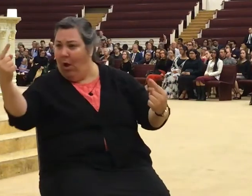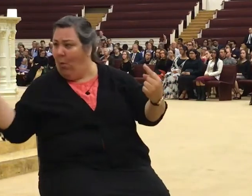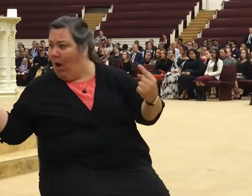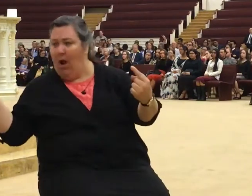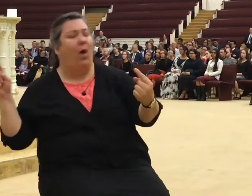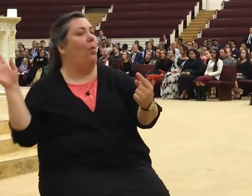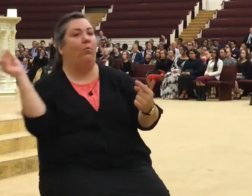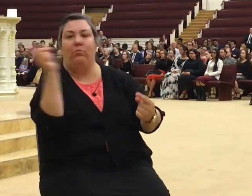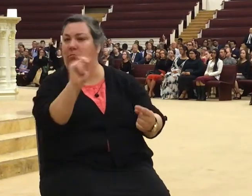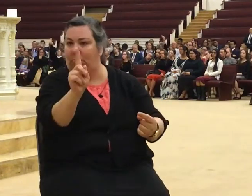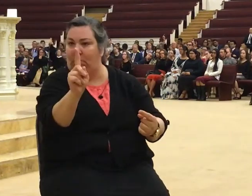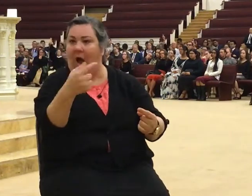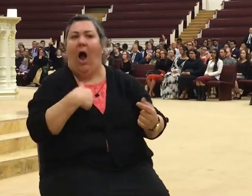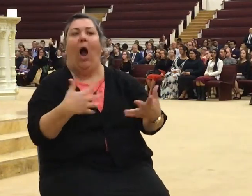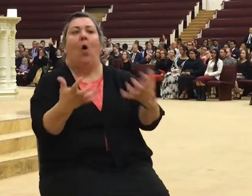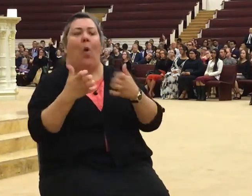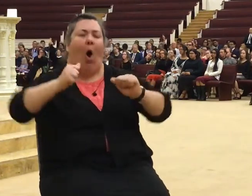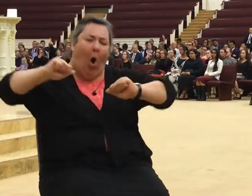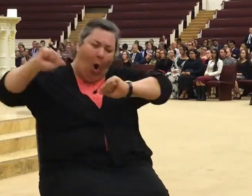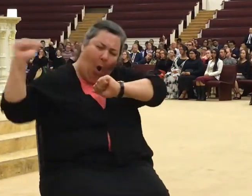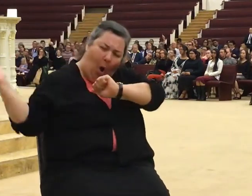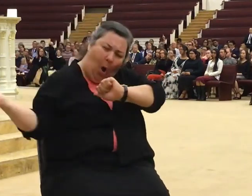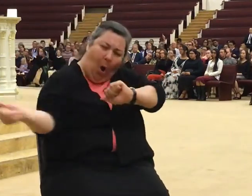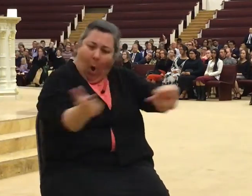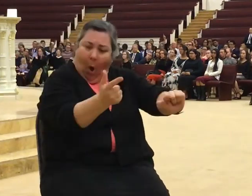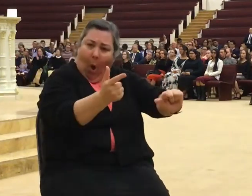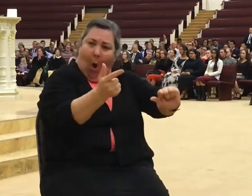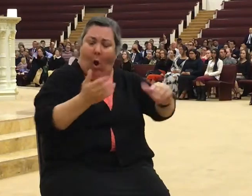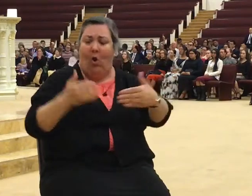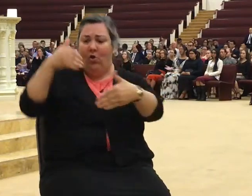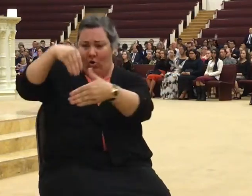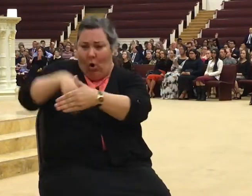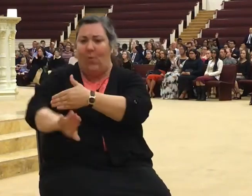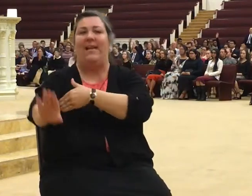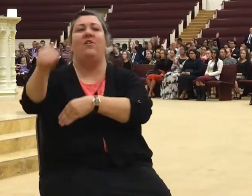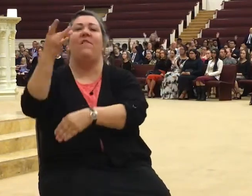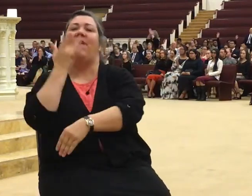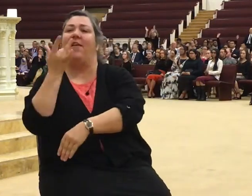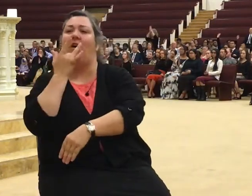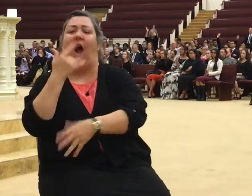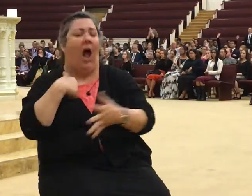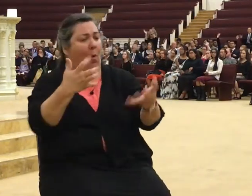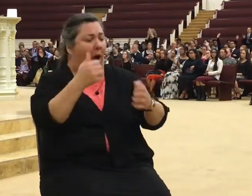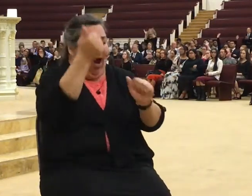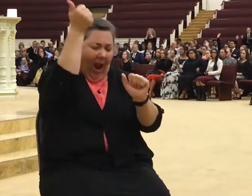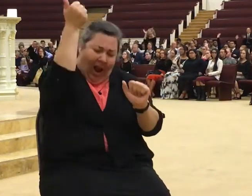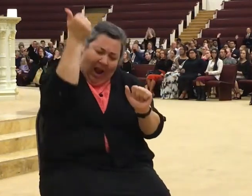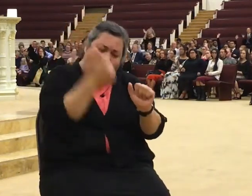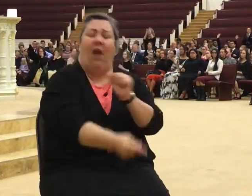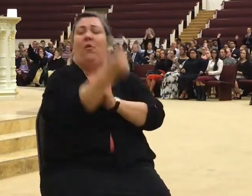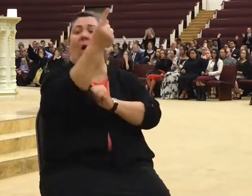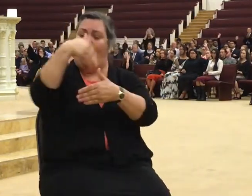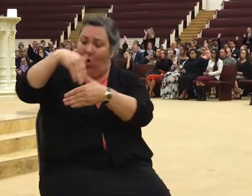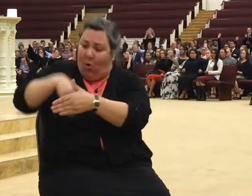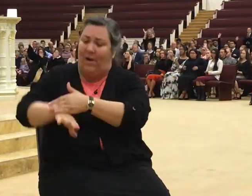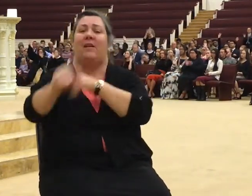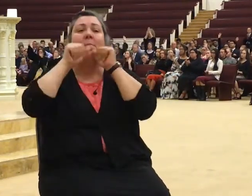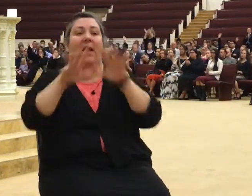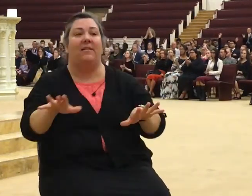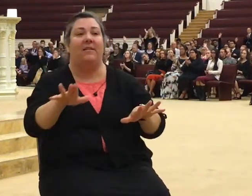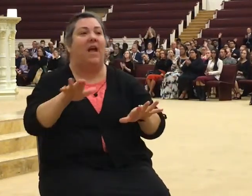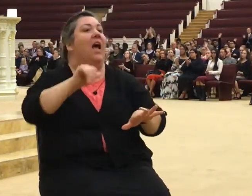there. I intend on everybody getting over into favor. I intend on everybody getting over into blessing. It